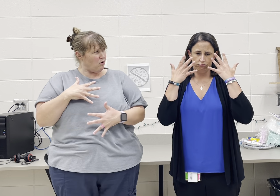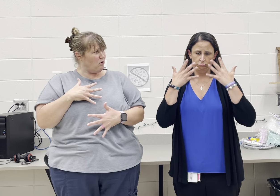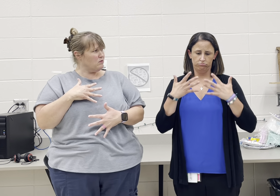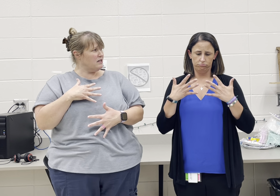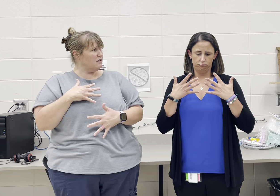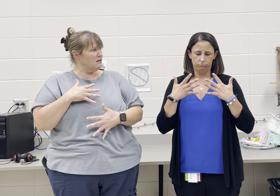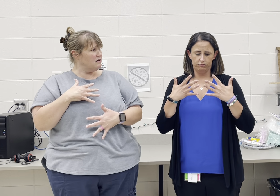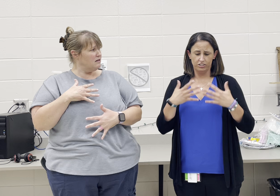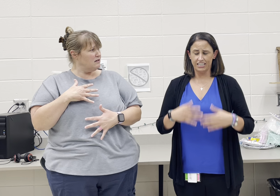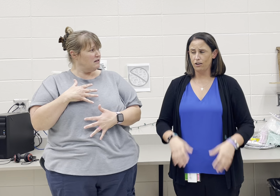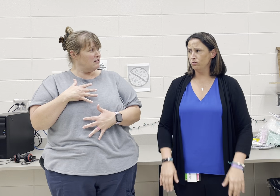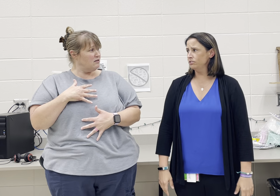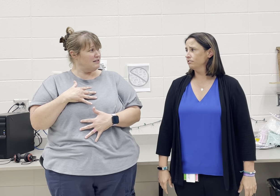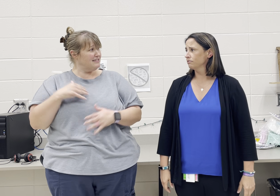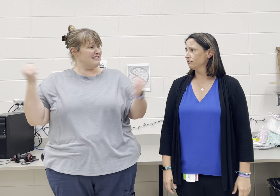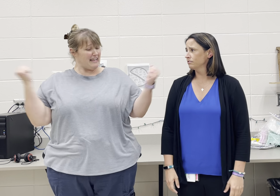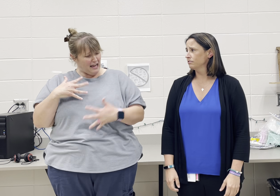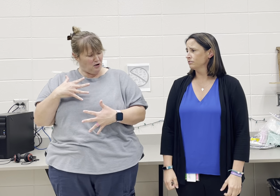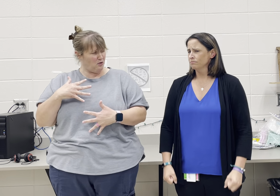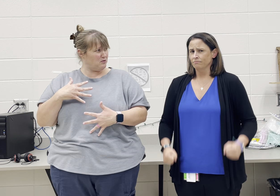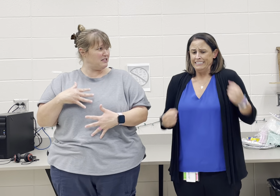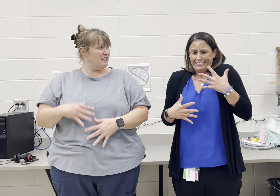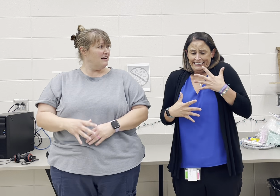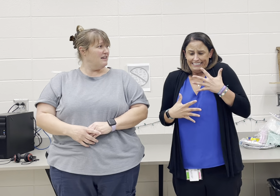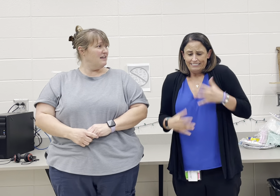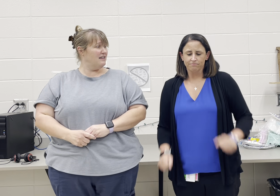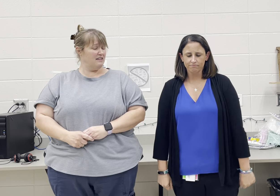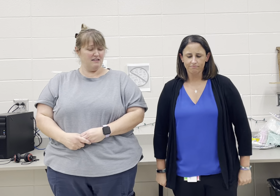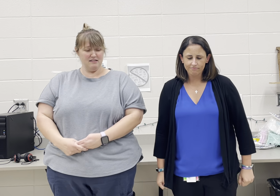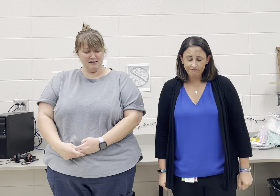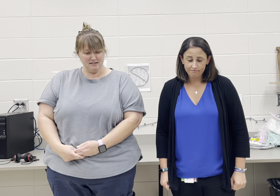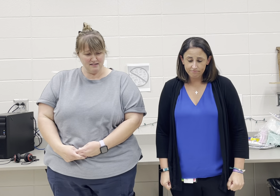Scaled. Scaled. Scaled.